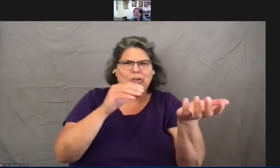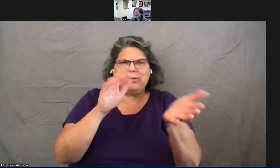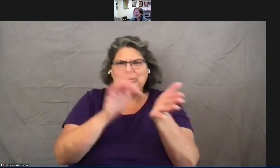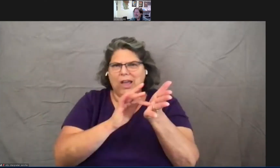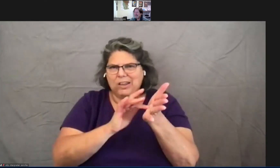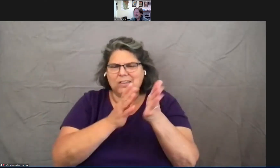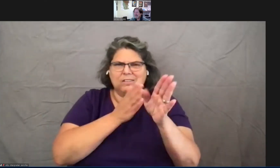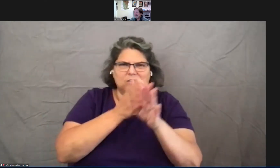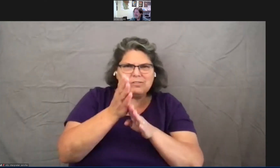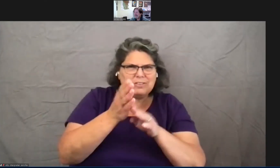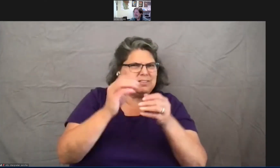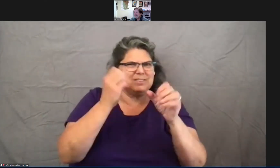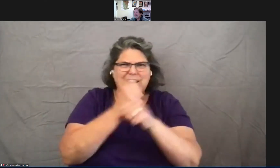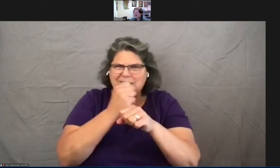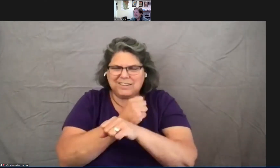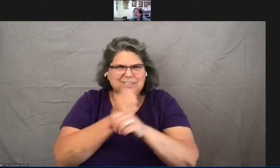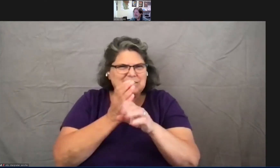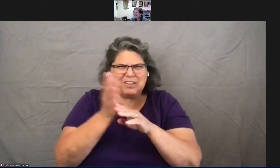that number means. It's